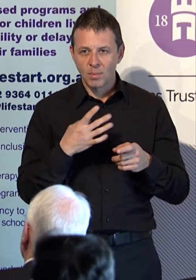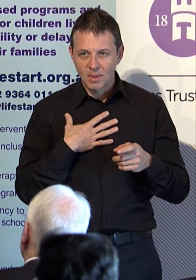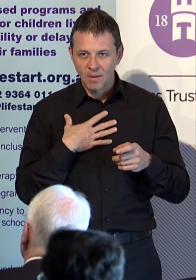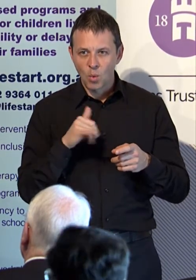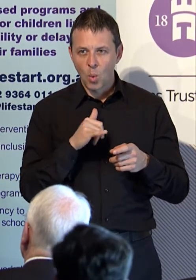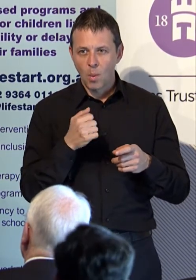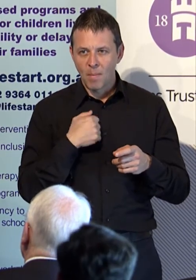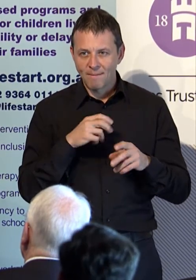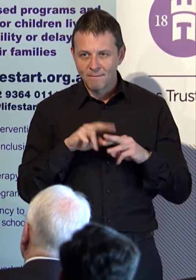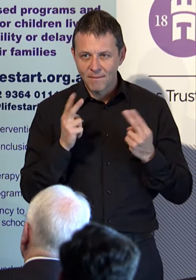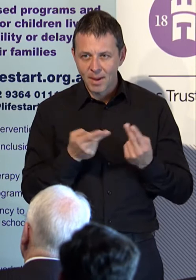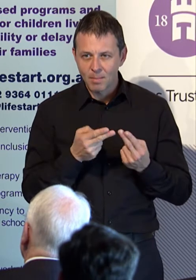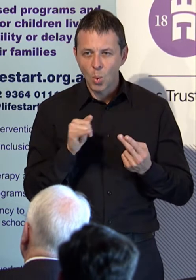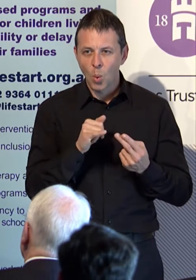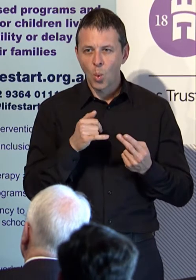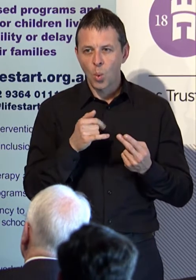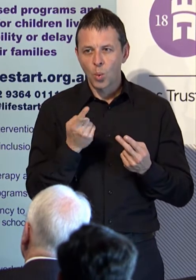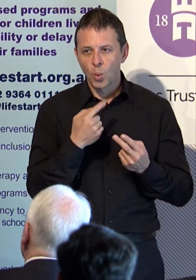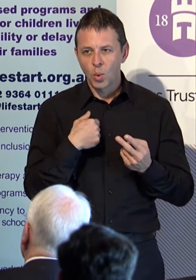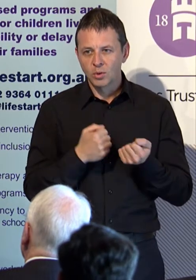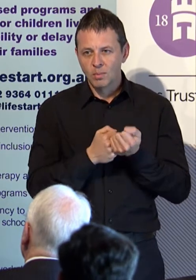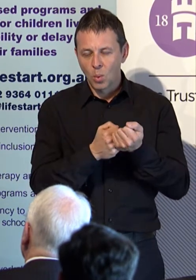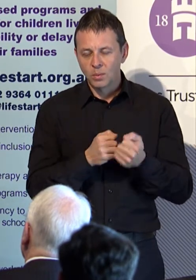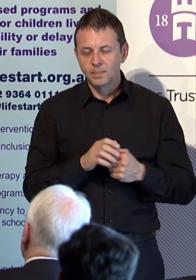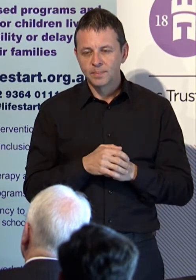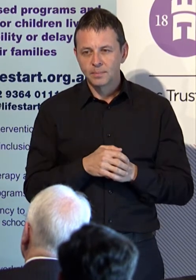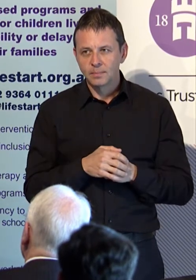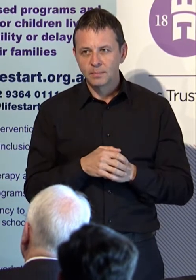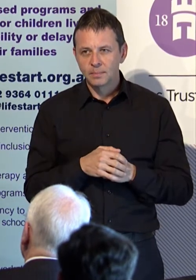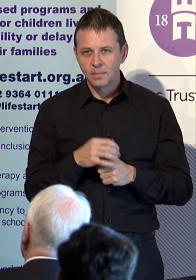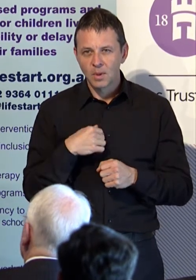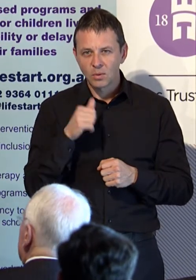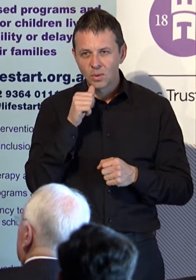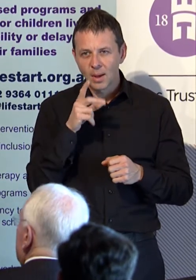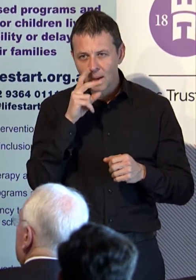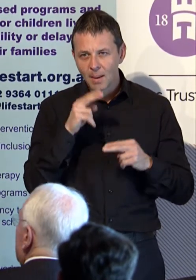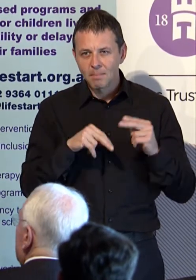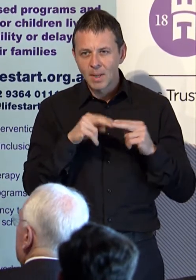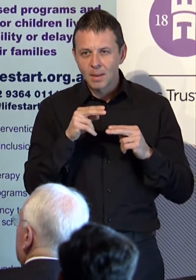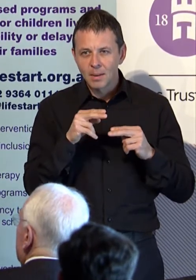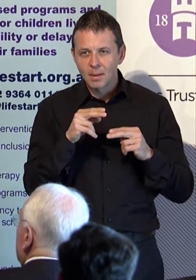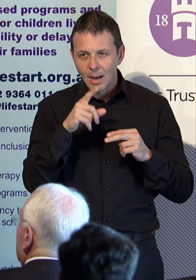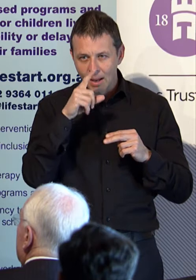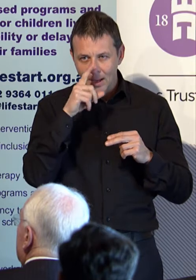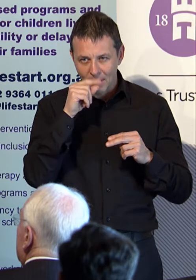people whom they support. We knew that we could build capacity through our OI project.